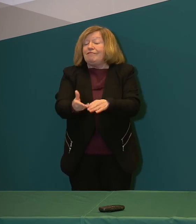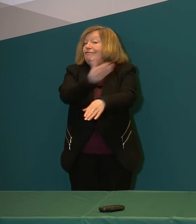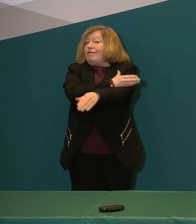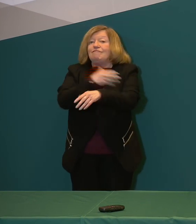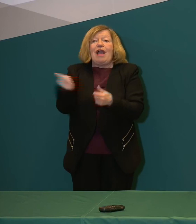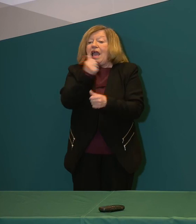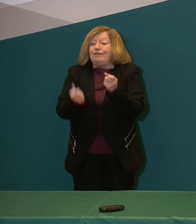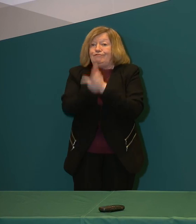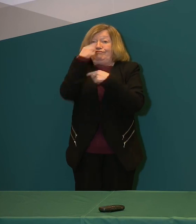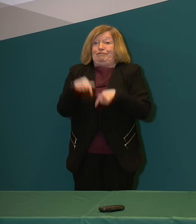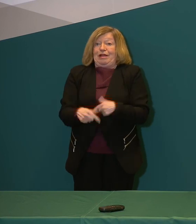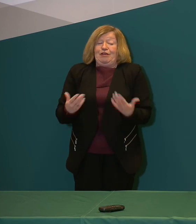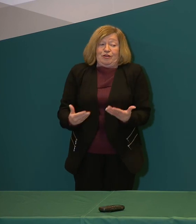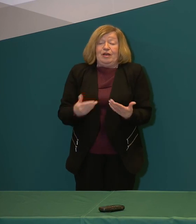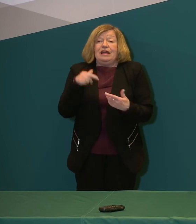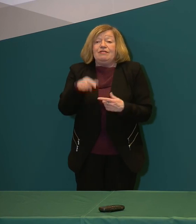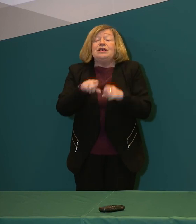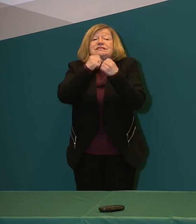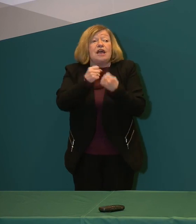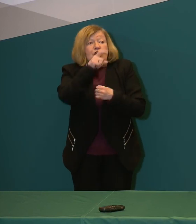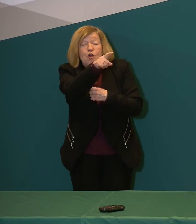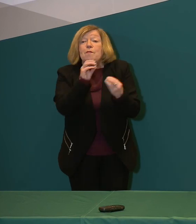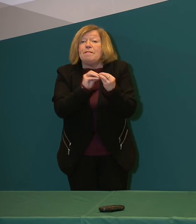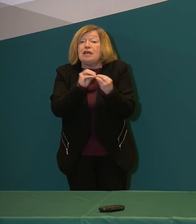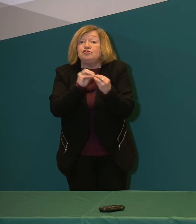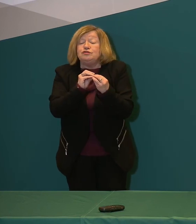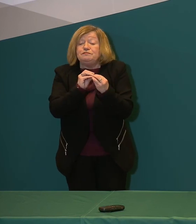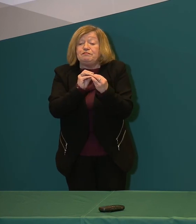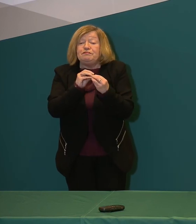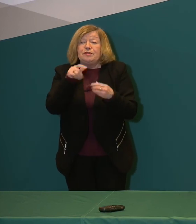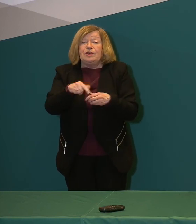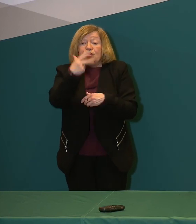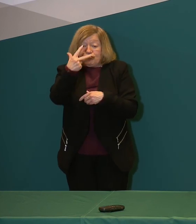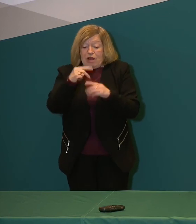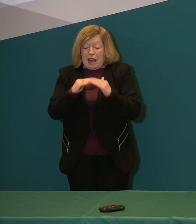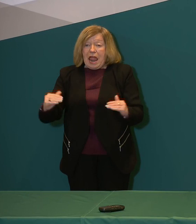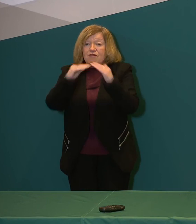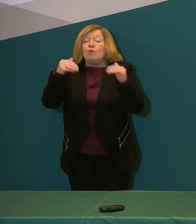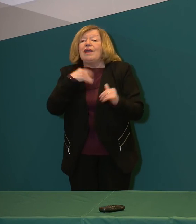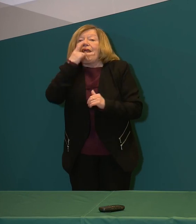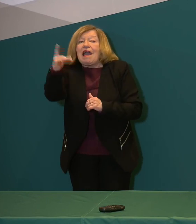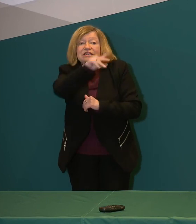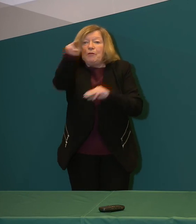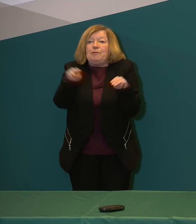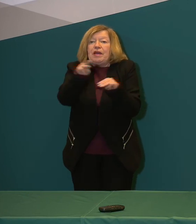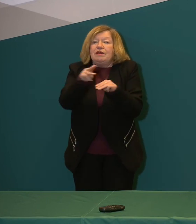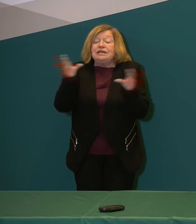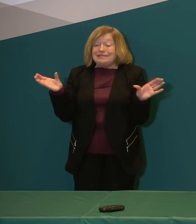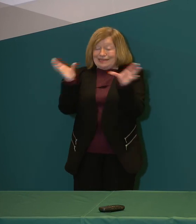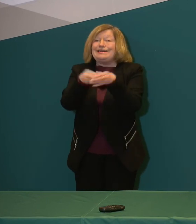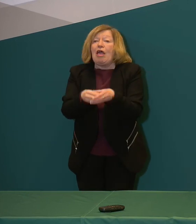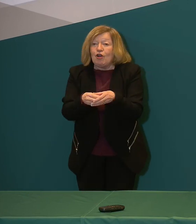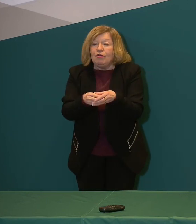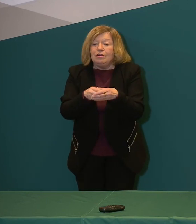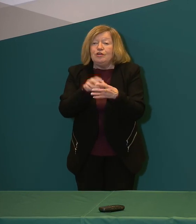cases arose here. The societal measures that you're then talking about, which are the three stages where we ask society, if you like, as a collective,